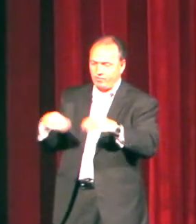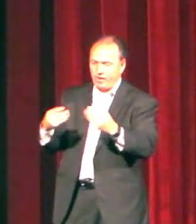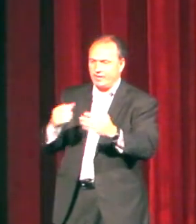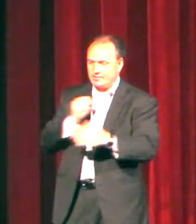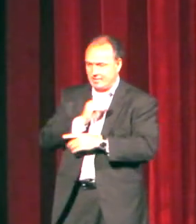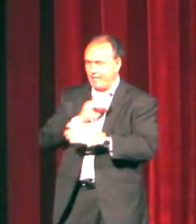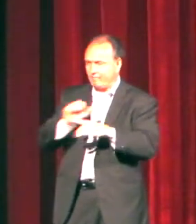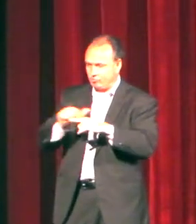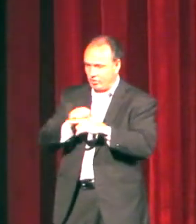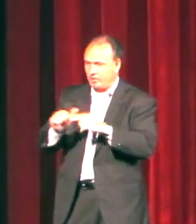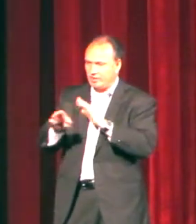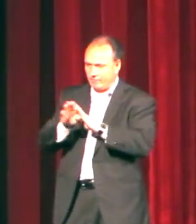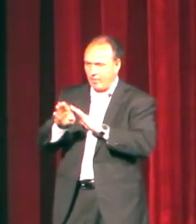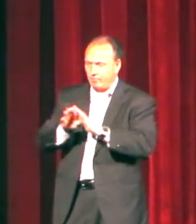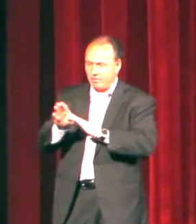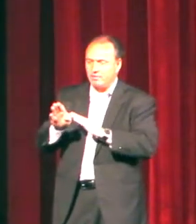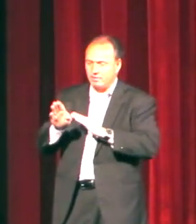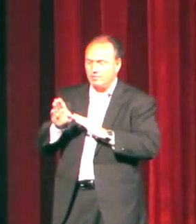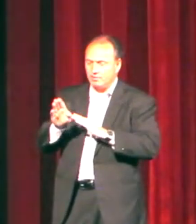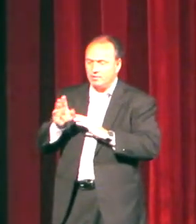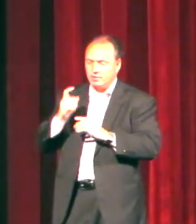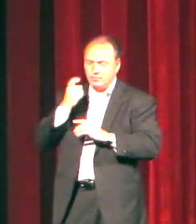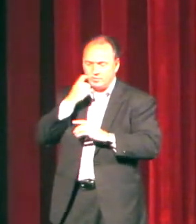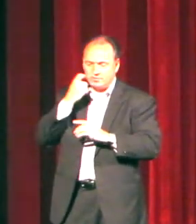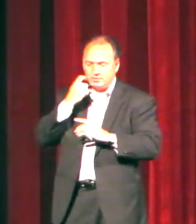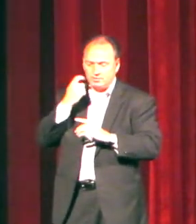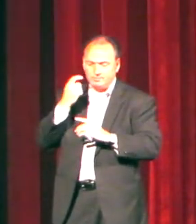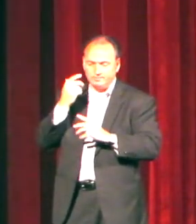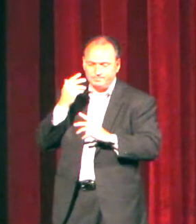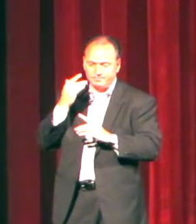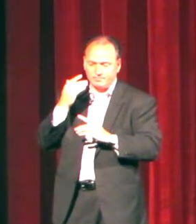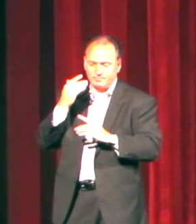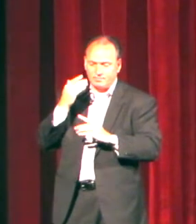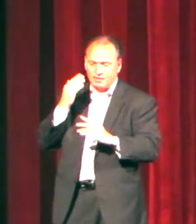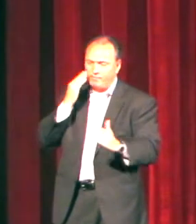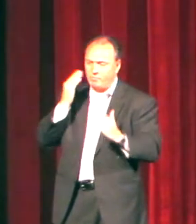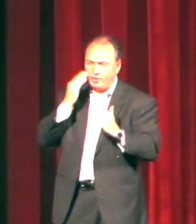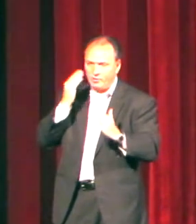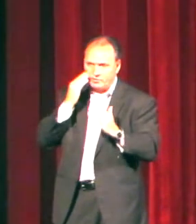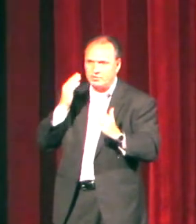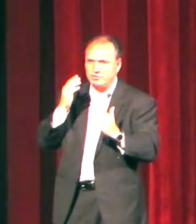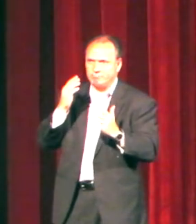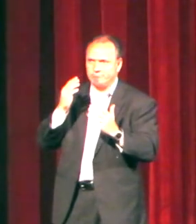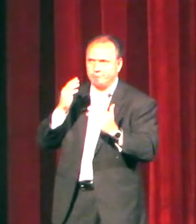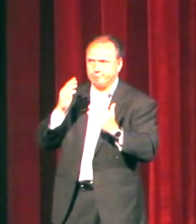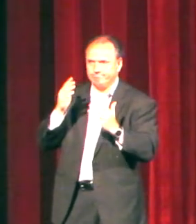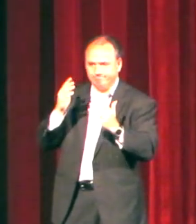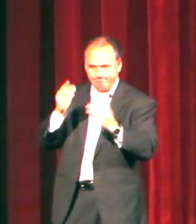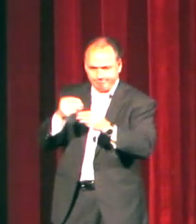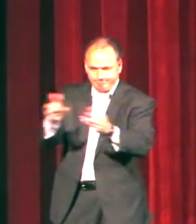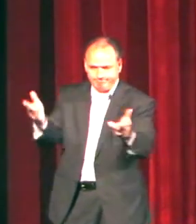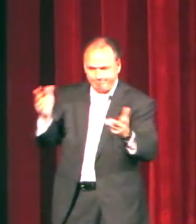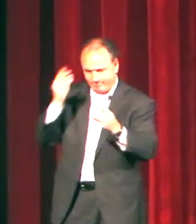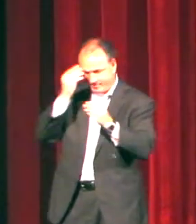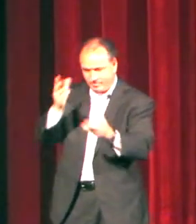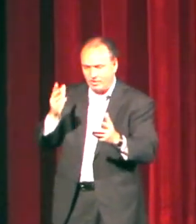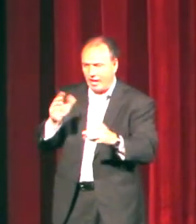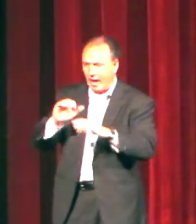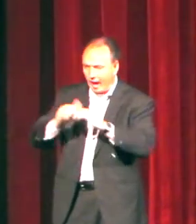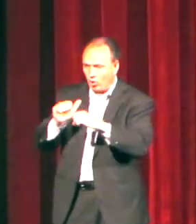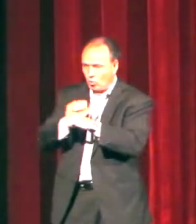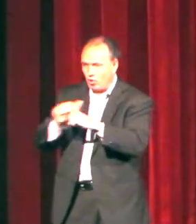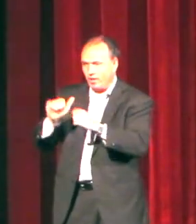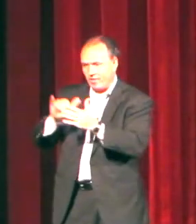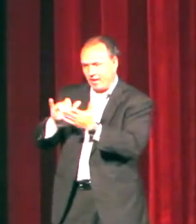Part of that training was, the most recent training was a familiarization and how to work and operate